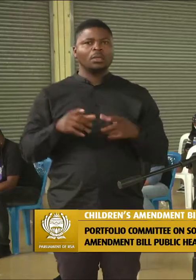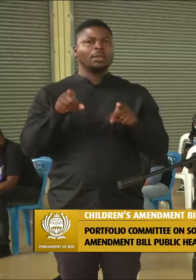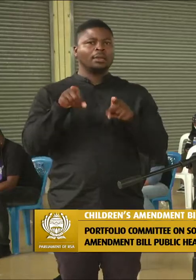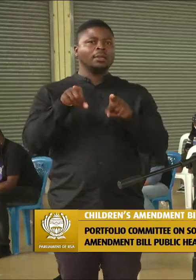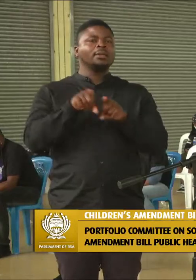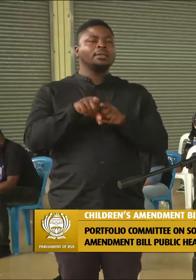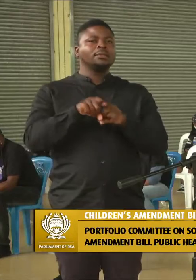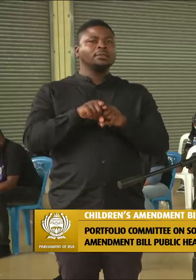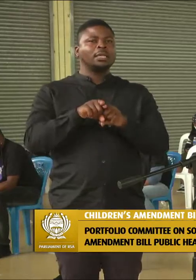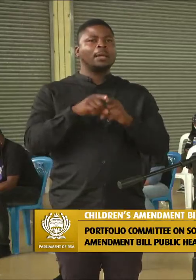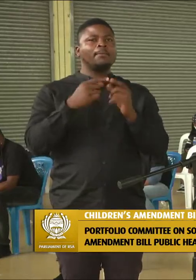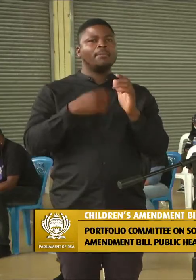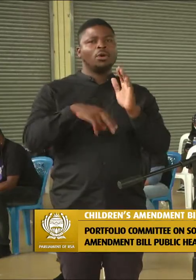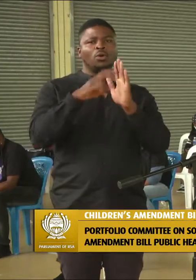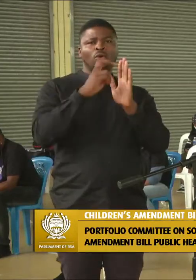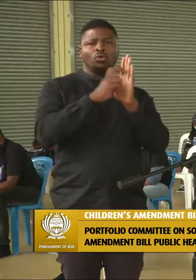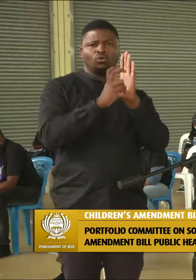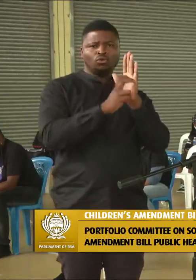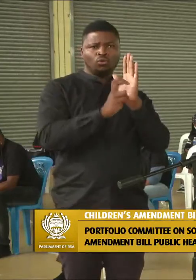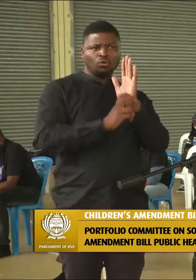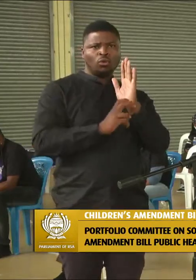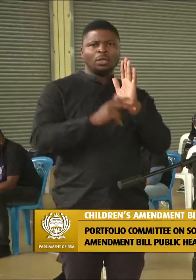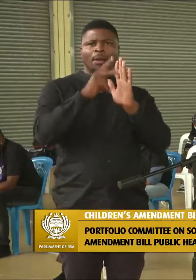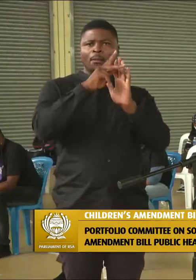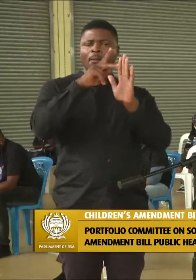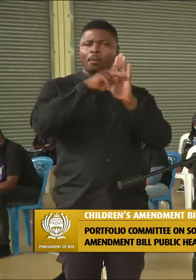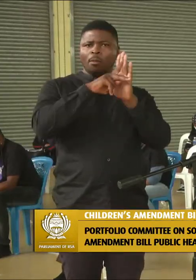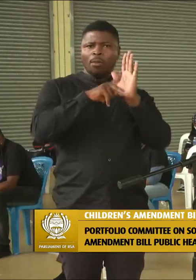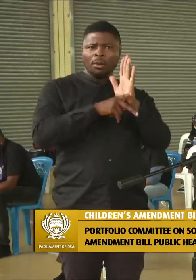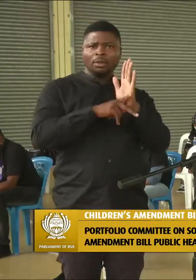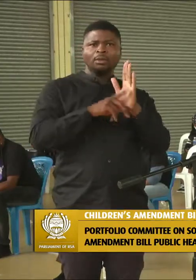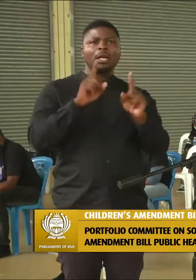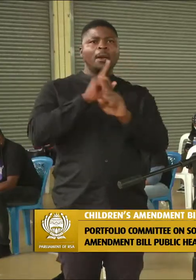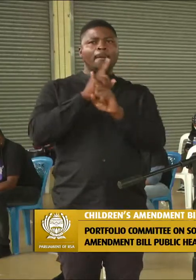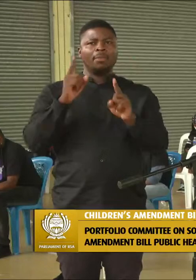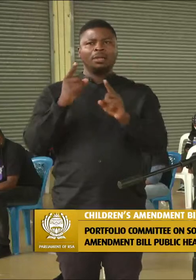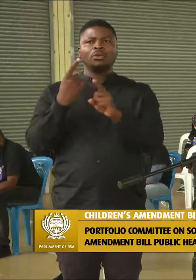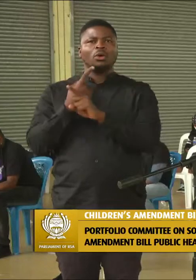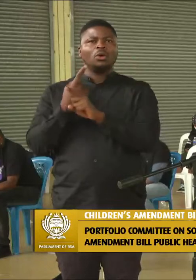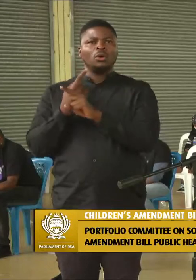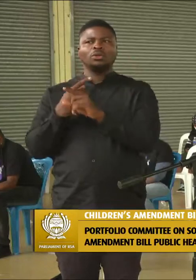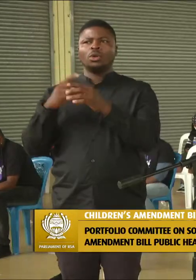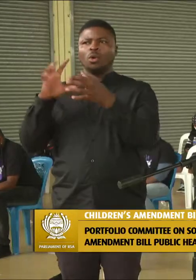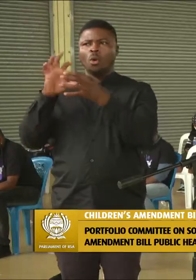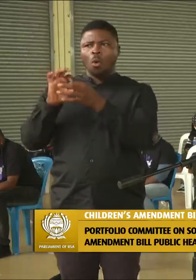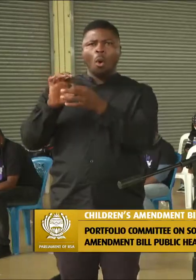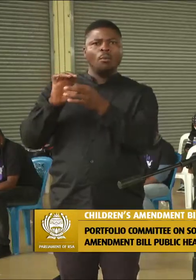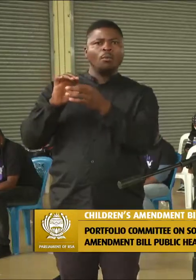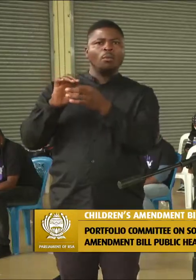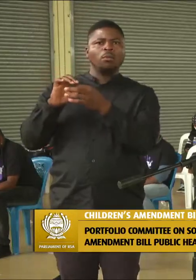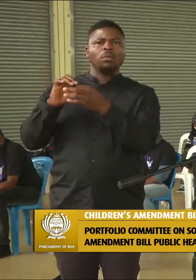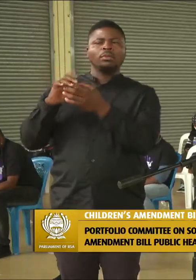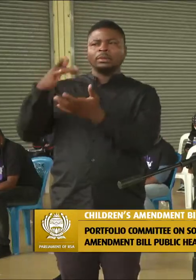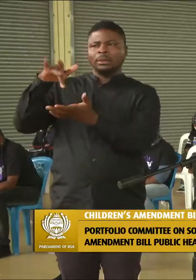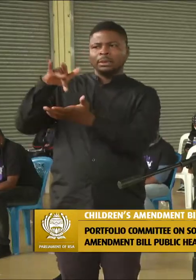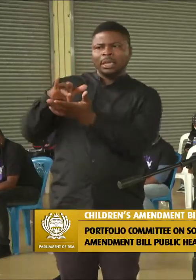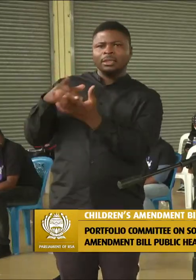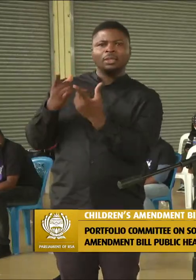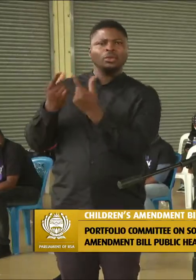and standards as ECDs. Awasebenze endaweni zasemakhaya, awasebenze endaweni ezipuwa.